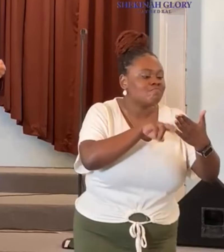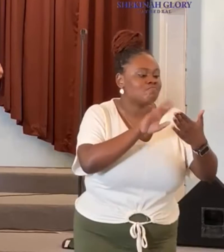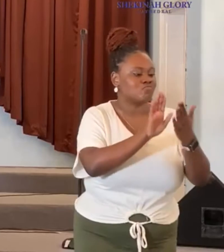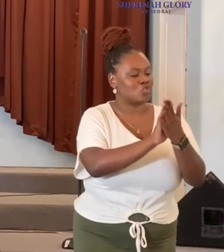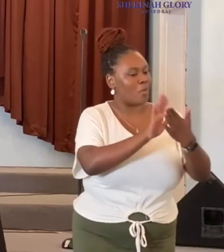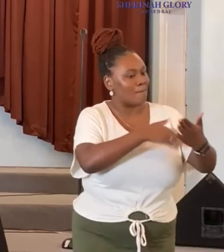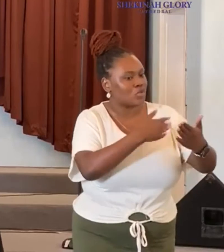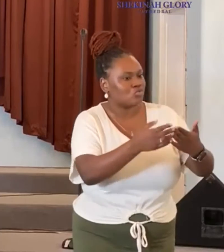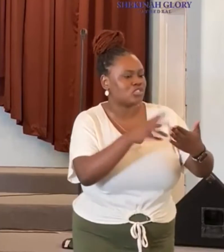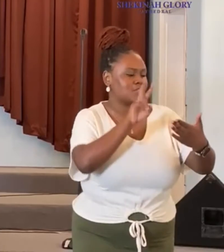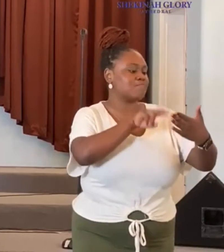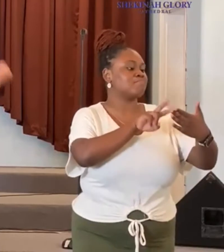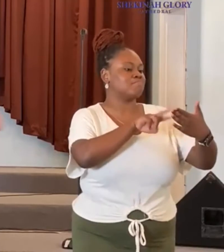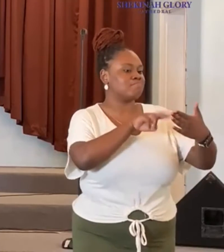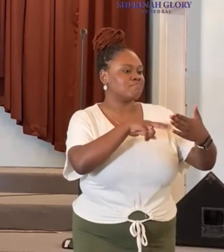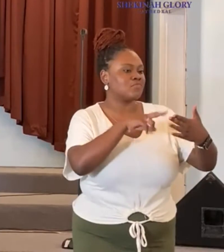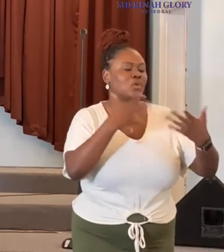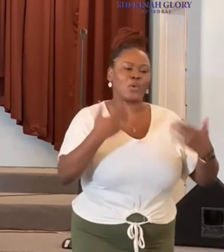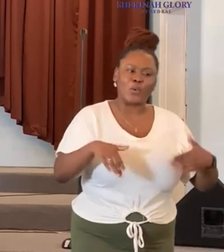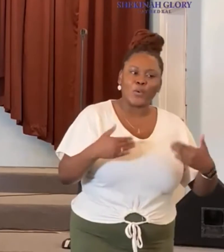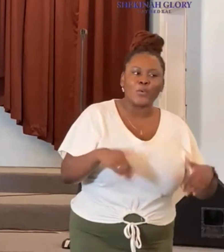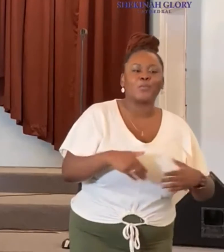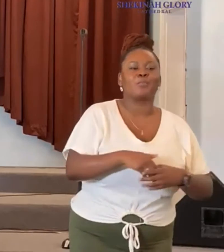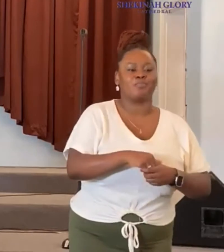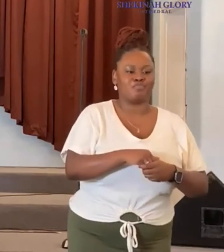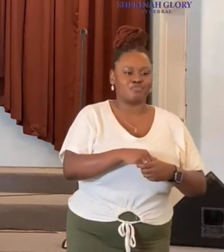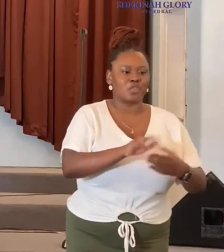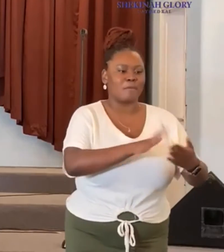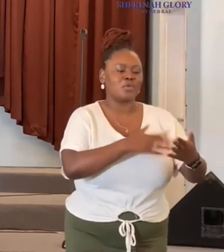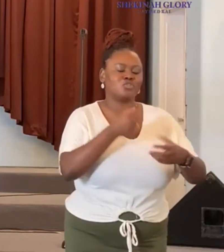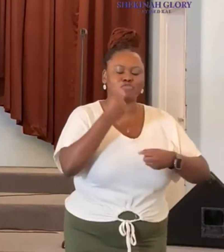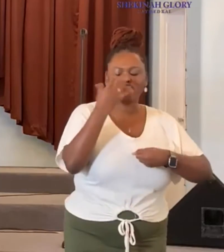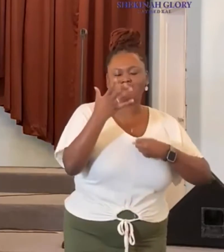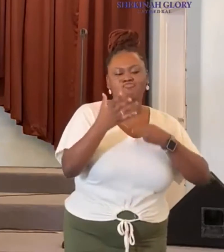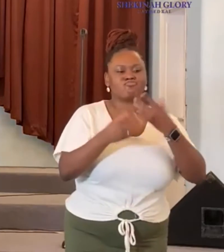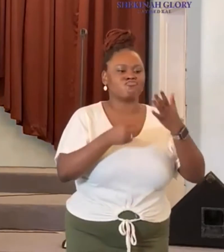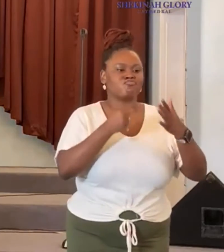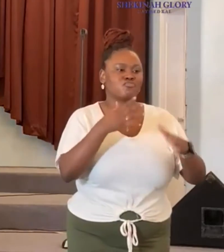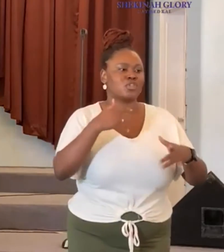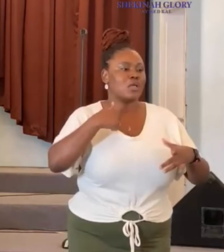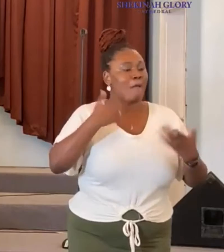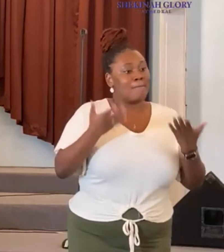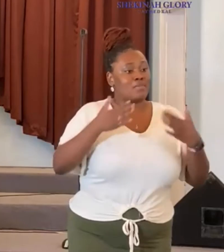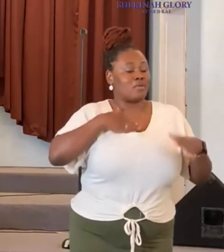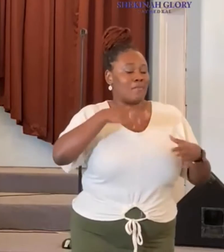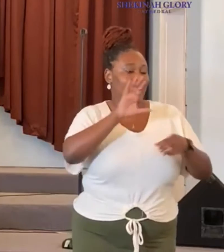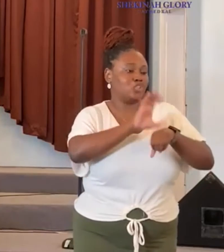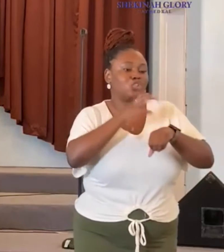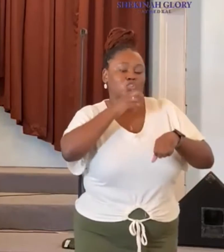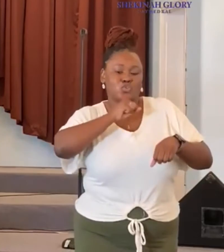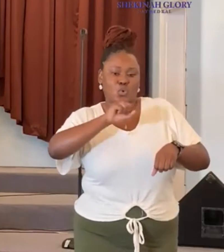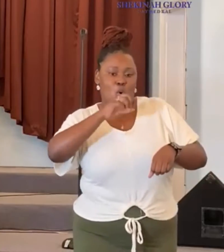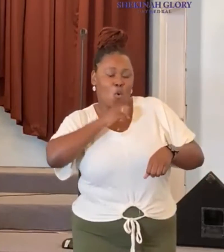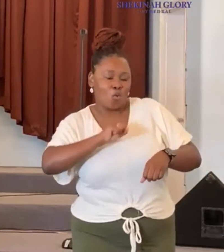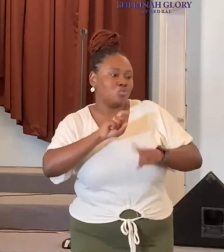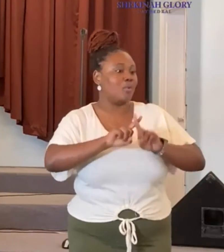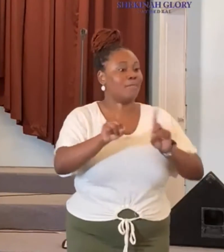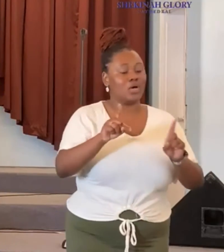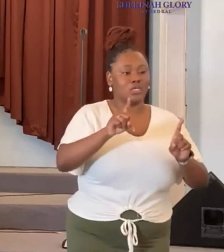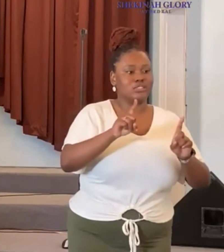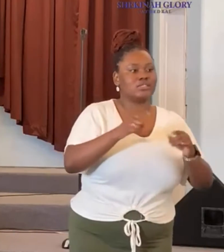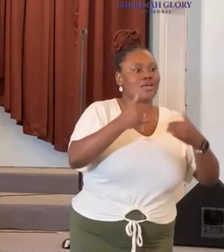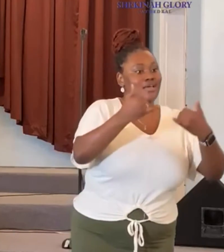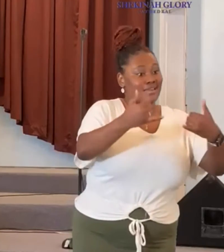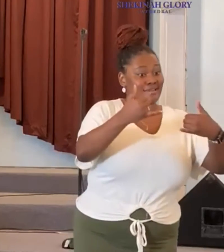and saying, oh, hold on. Maybe I come from an old school church, but you know, nowadays